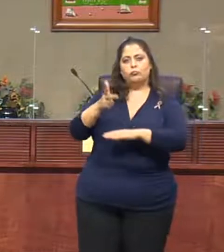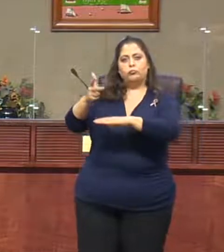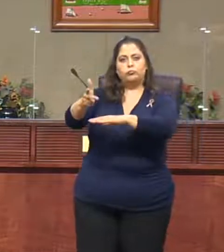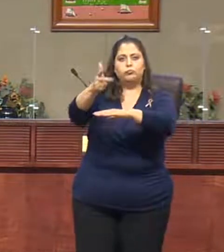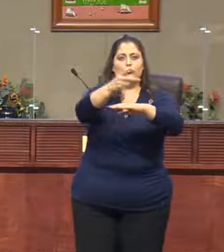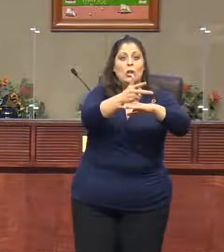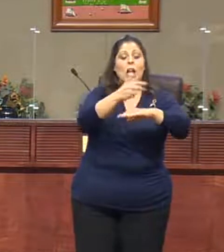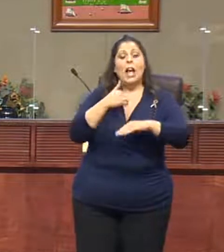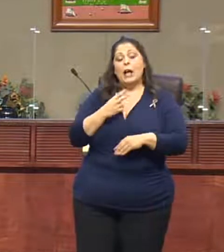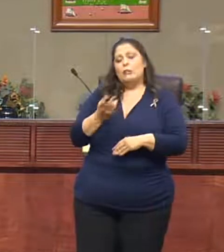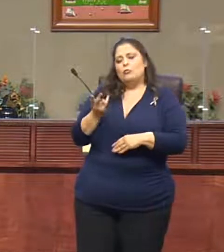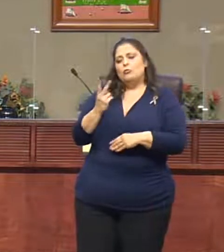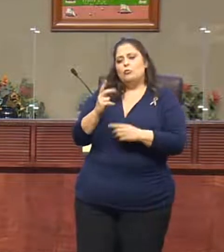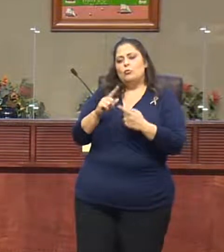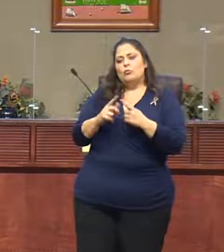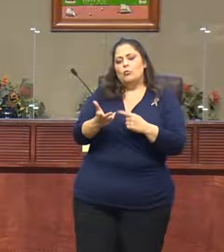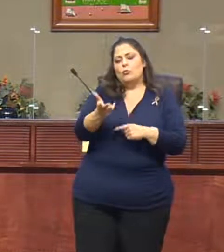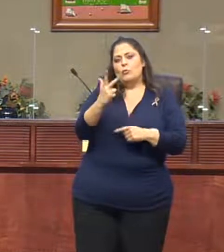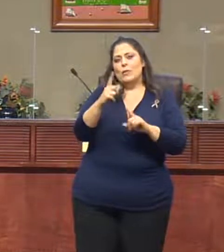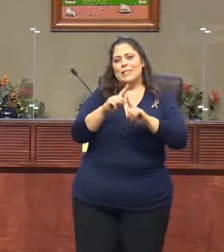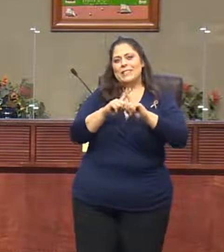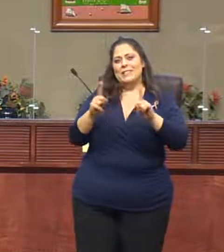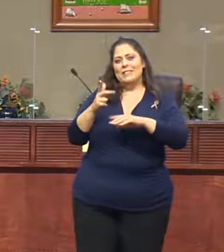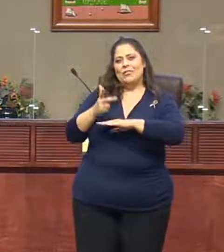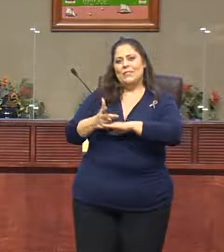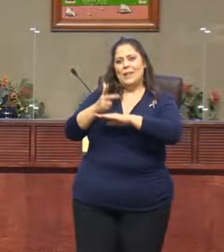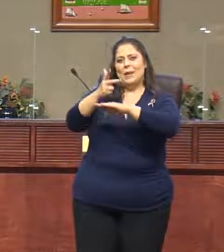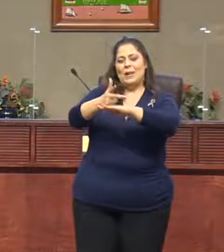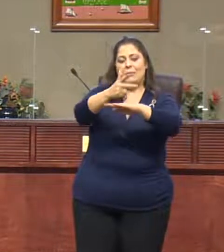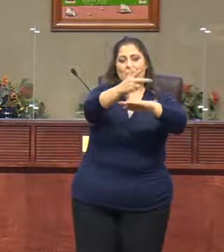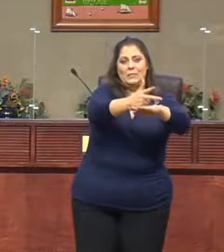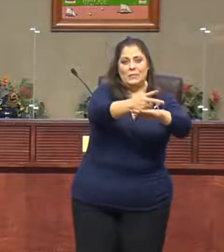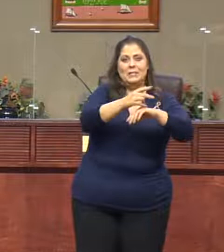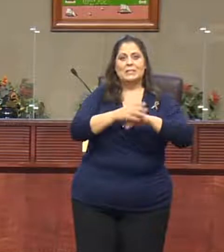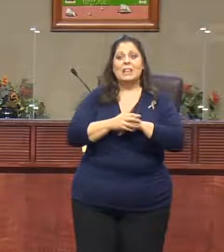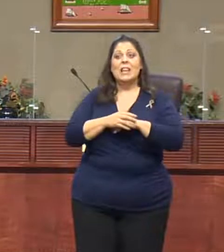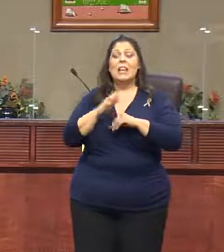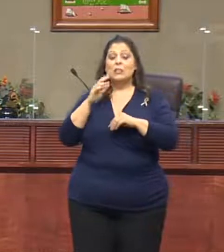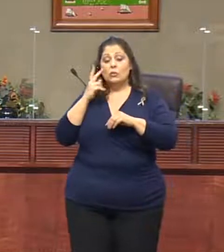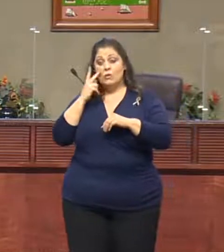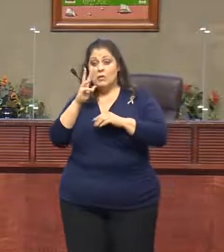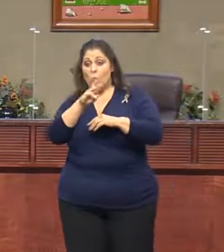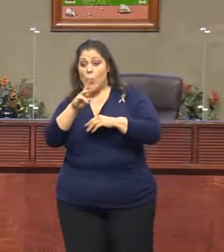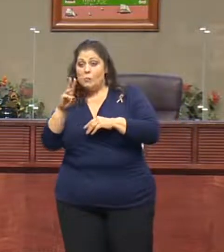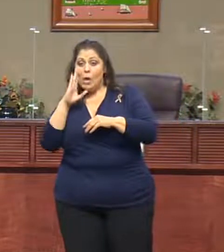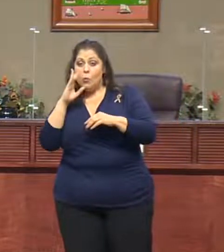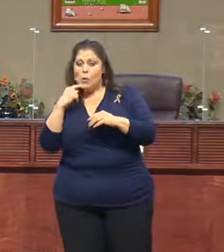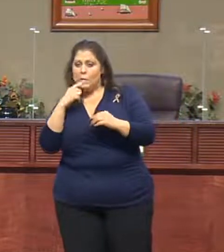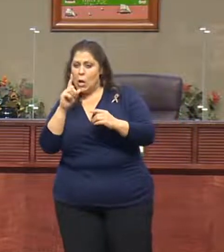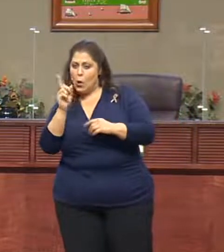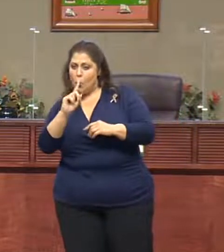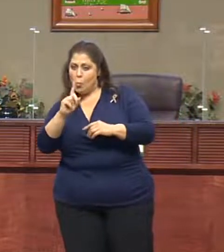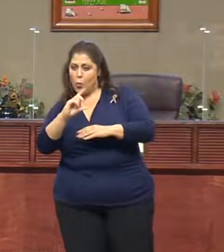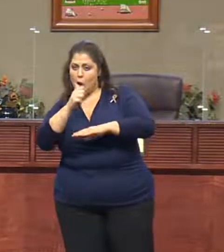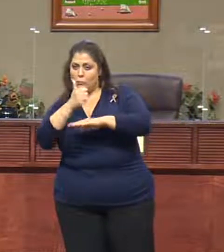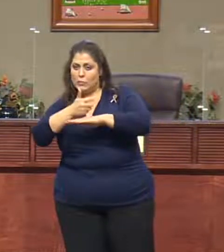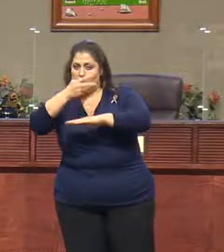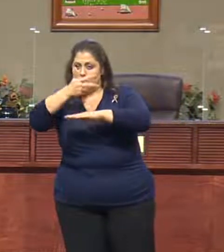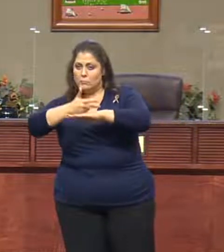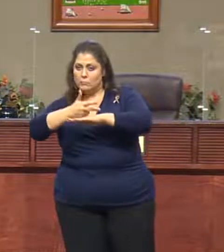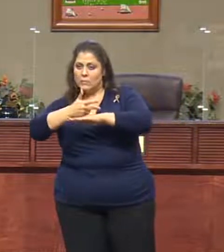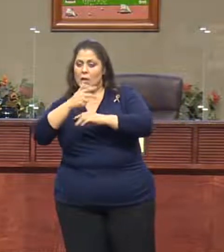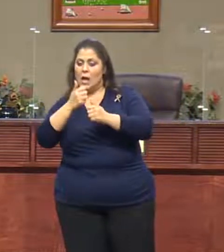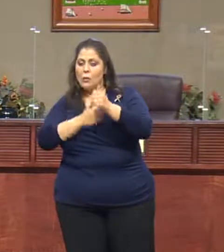follow the trailer in the county website, and it also will tell you what it's going to be and the hours of